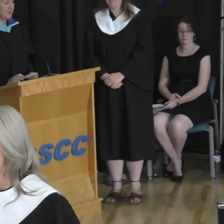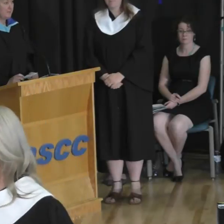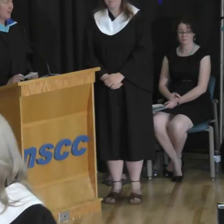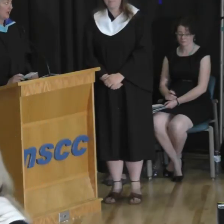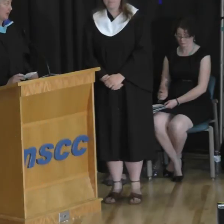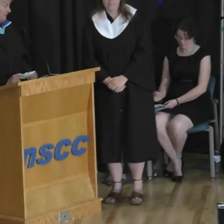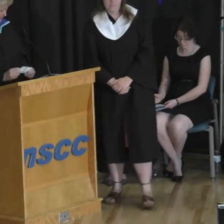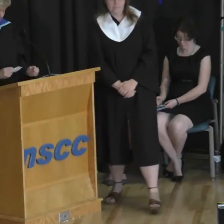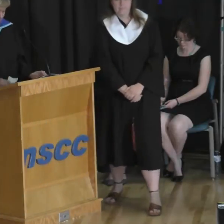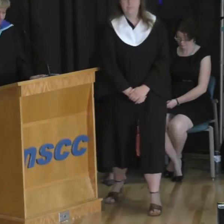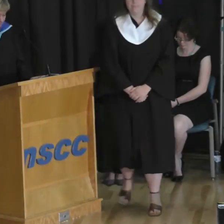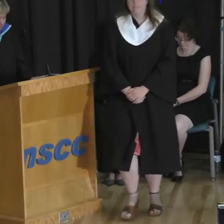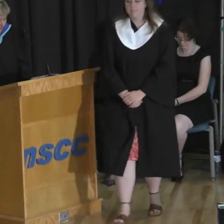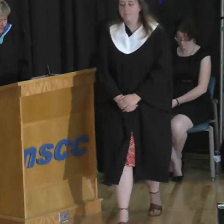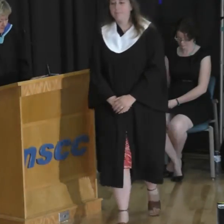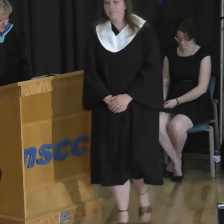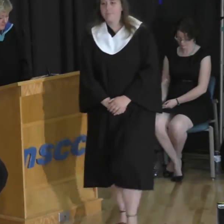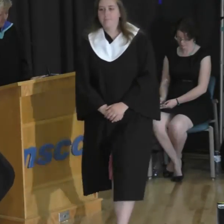Stephanie Butler.